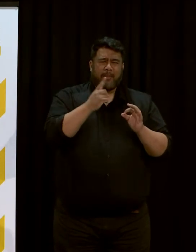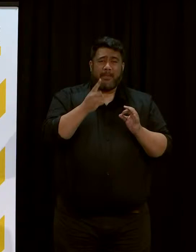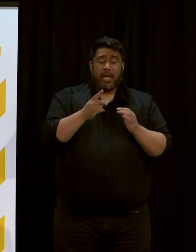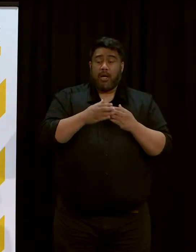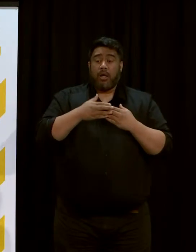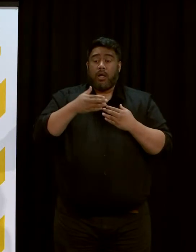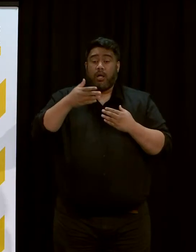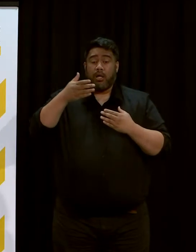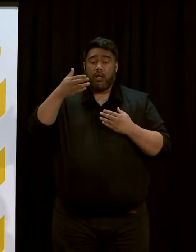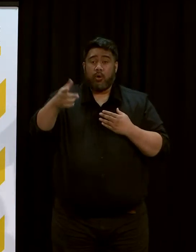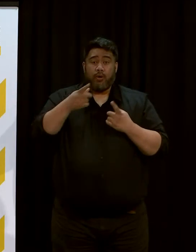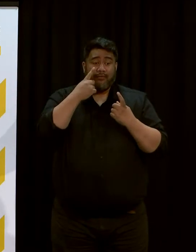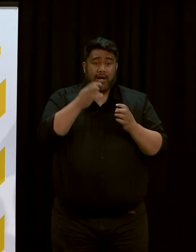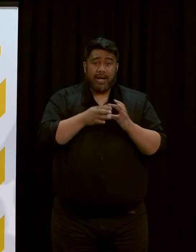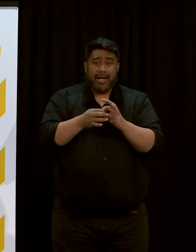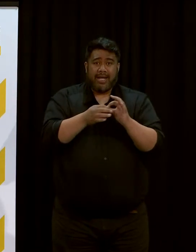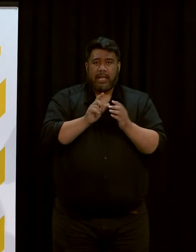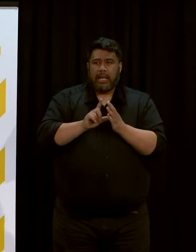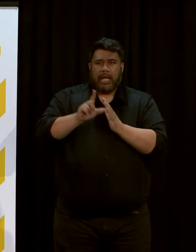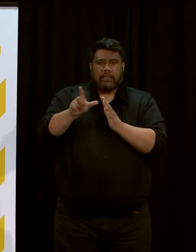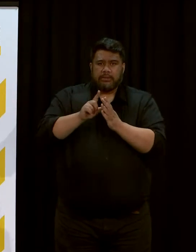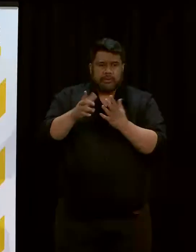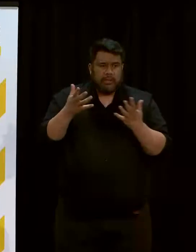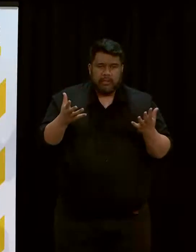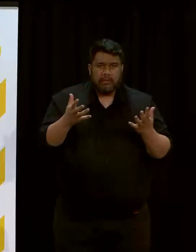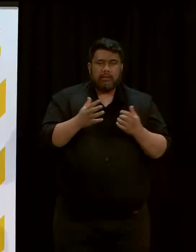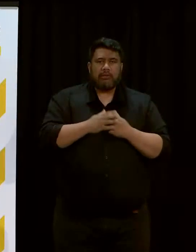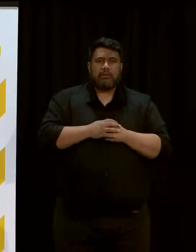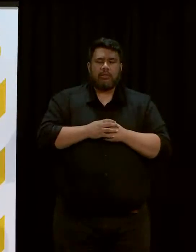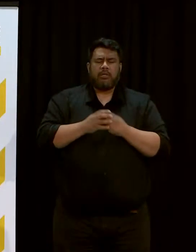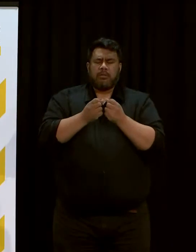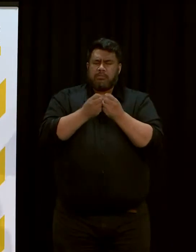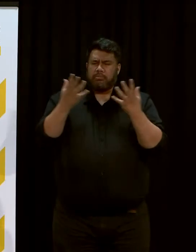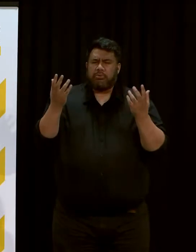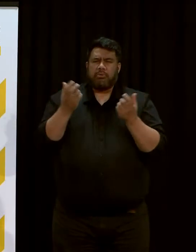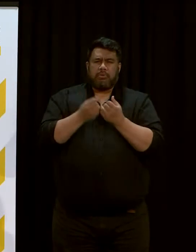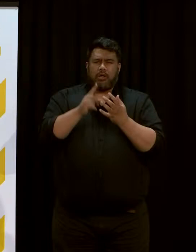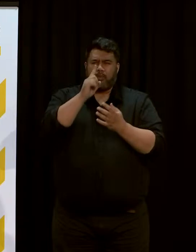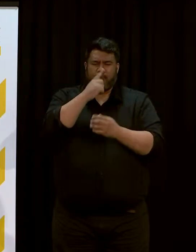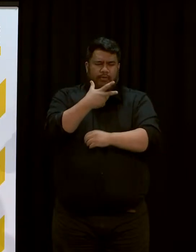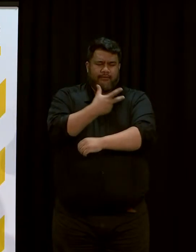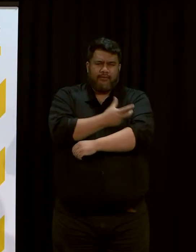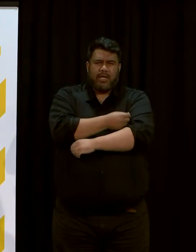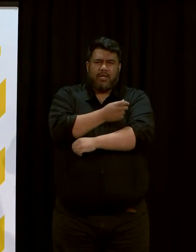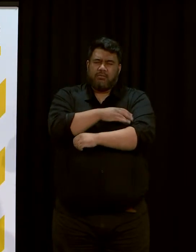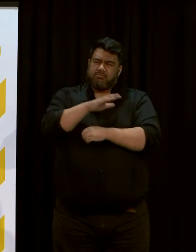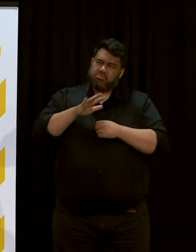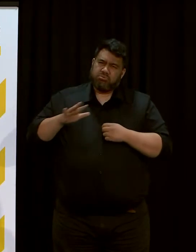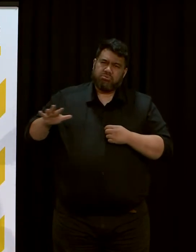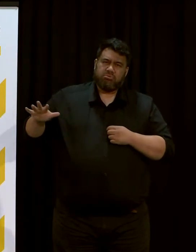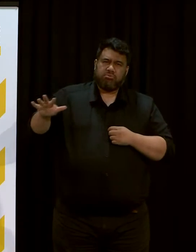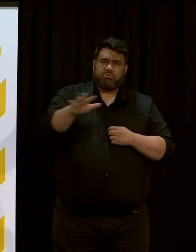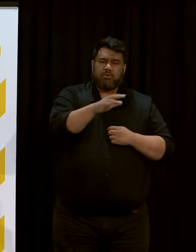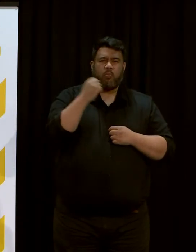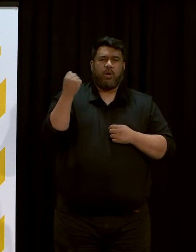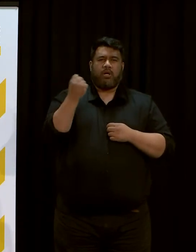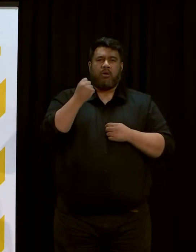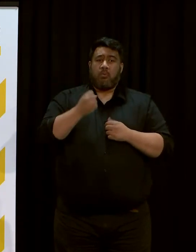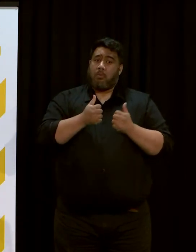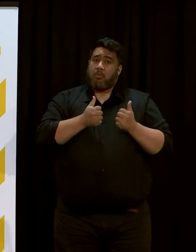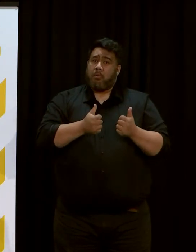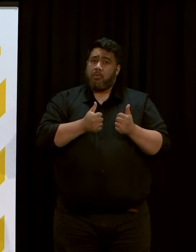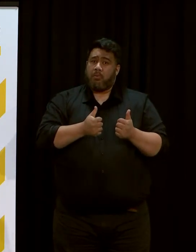acknowledge the testing, more than 45,000, and vaccination efforts of those in the region beyond this, during this period. But as you